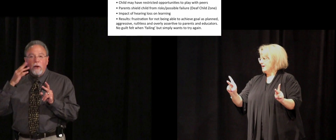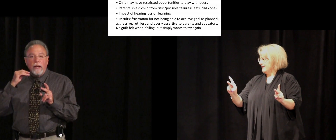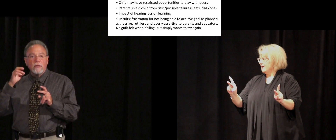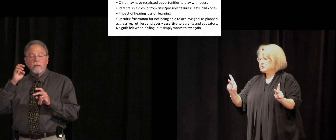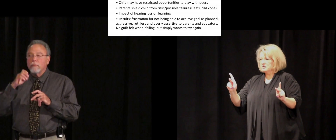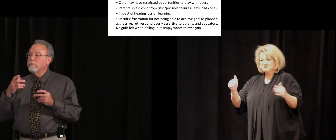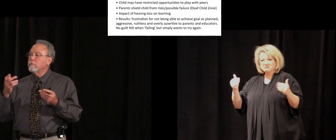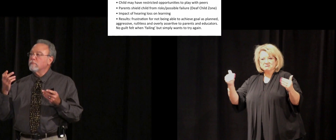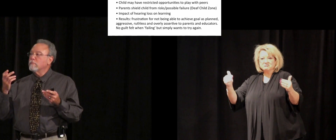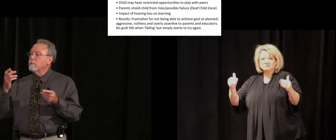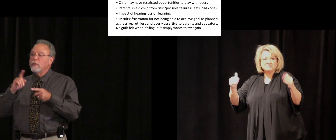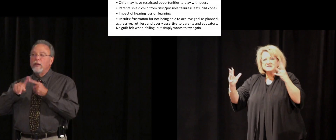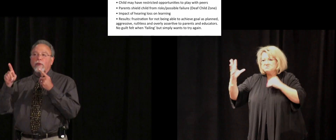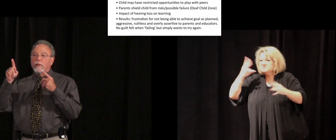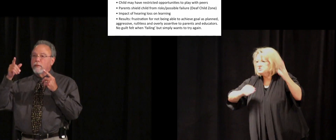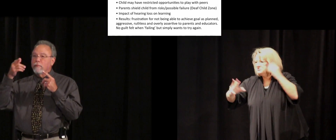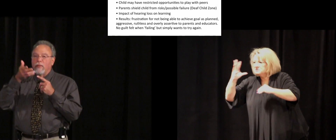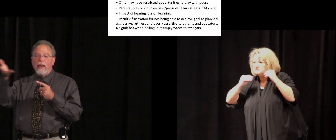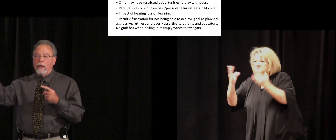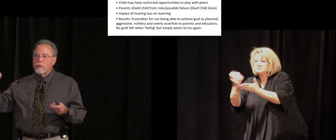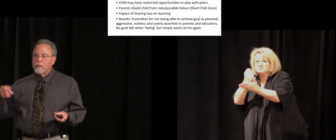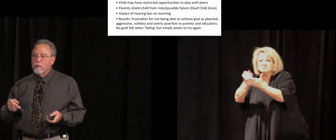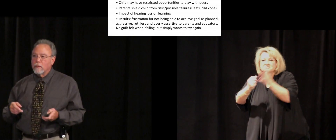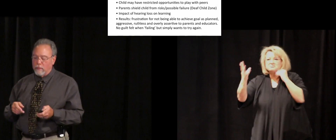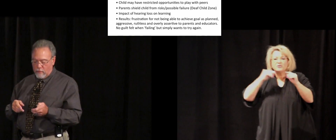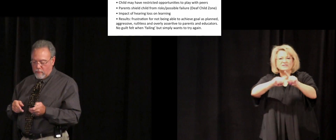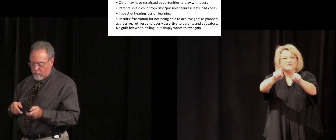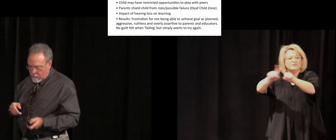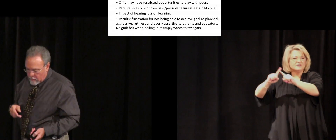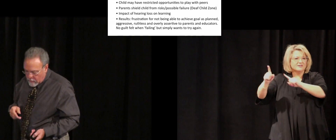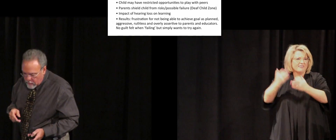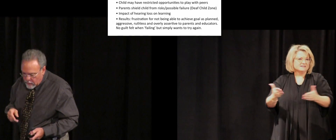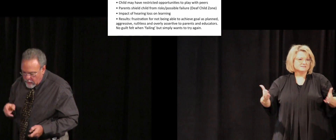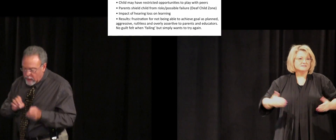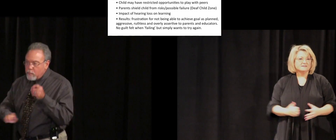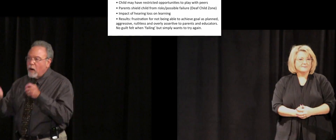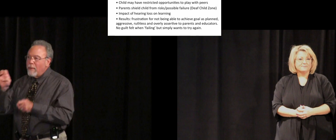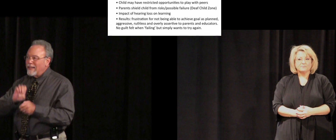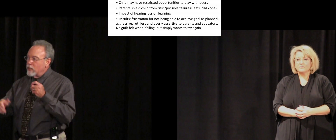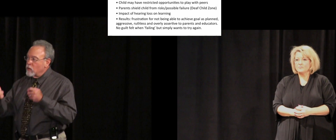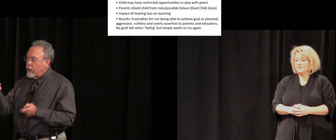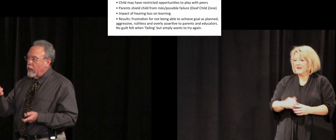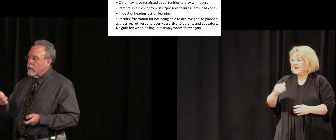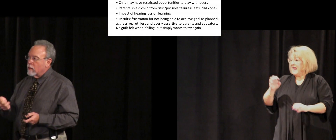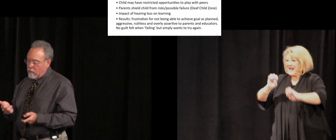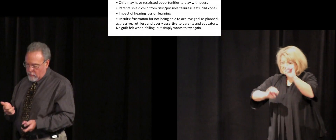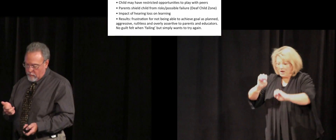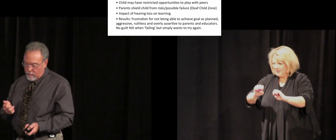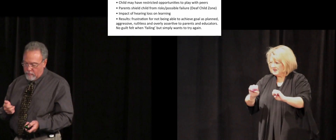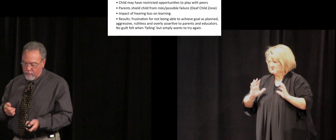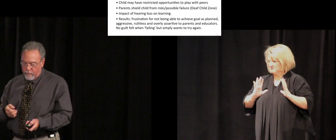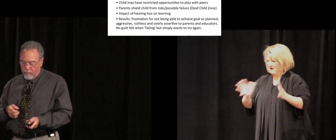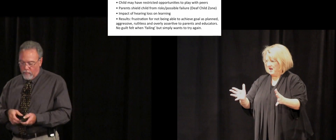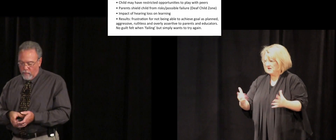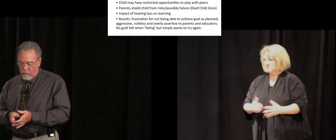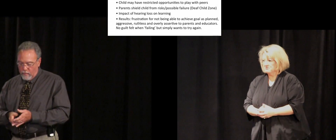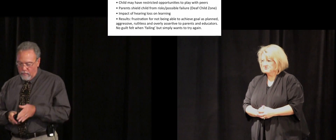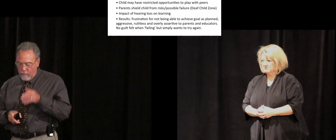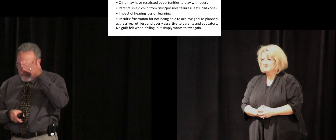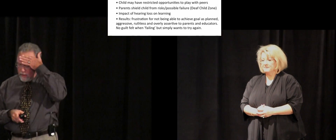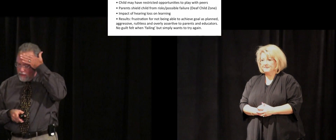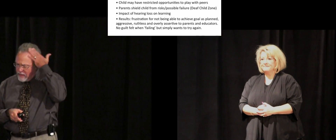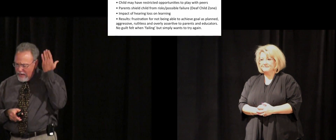error and making mistakes and socially, because your social, that's why I like this theory, your social interactions really guide you to